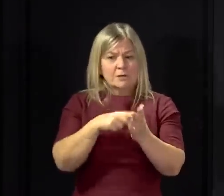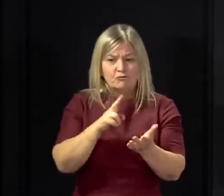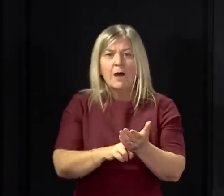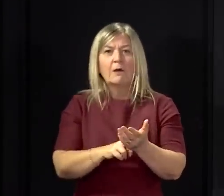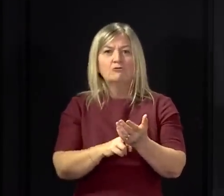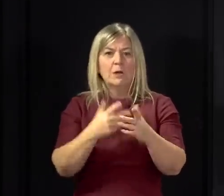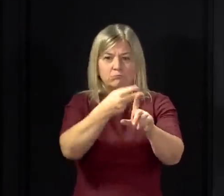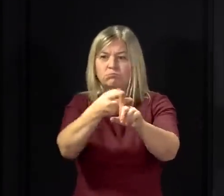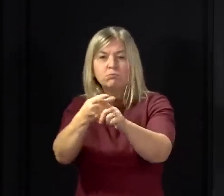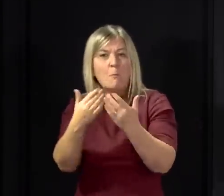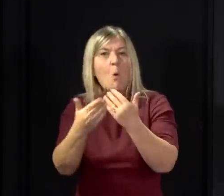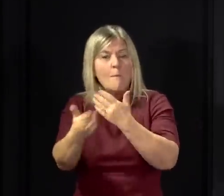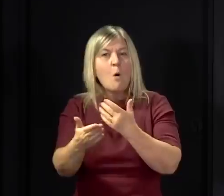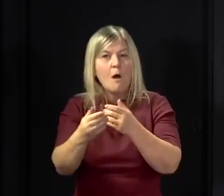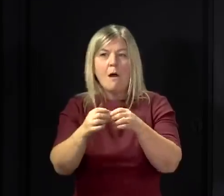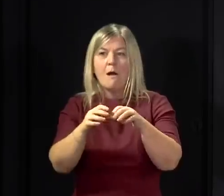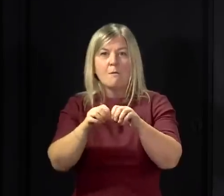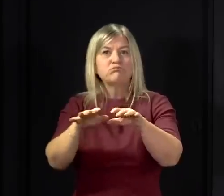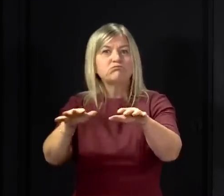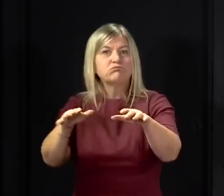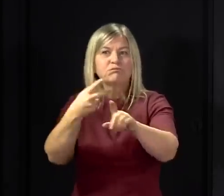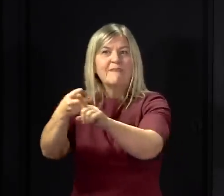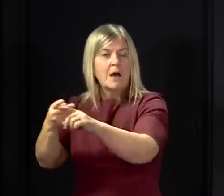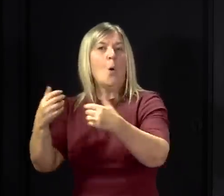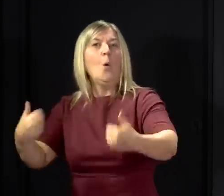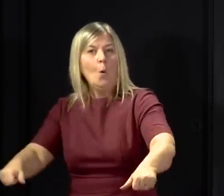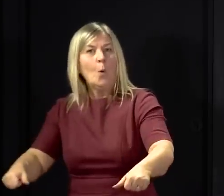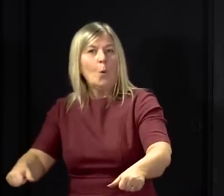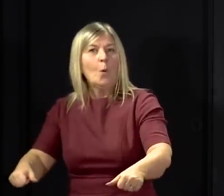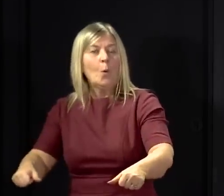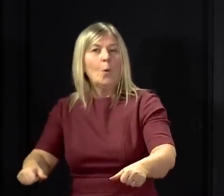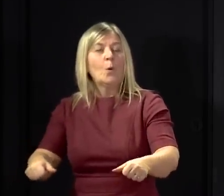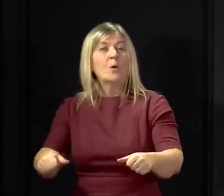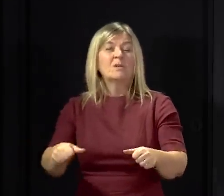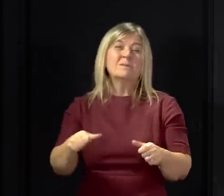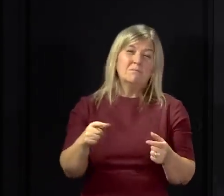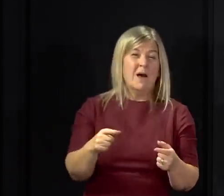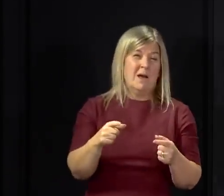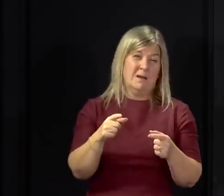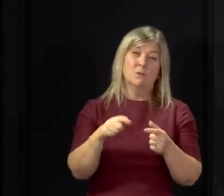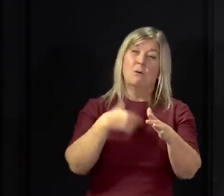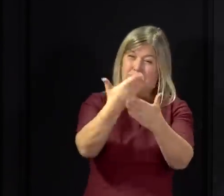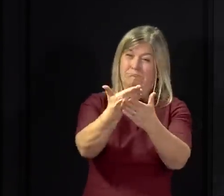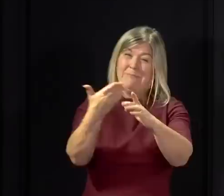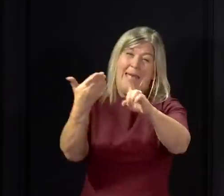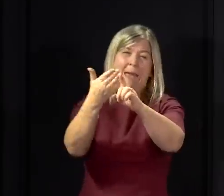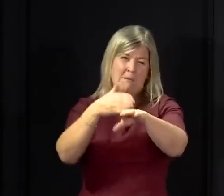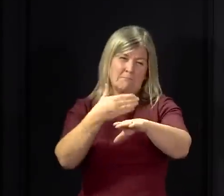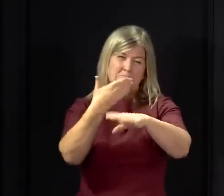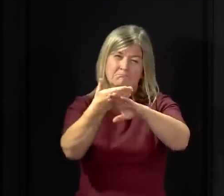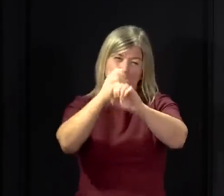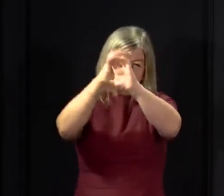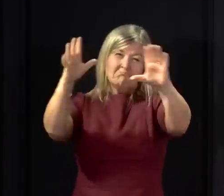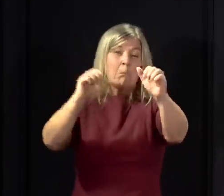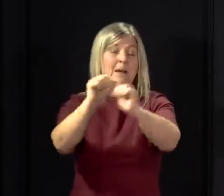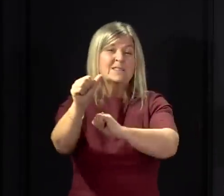January. But I've also said that there will be times, because we are still in this pandemic, where the light will be difficult to see. That's the stage we are at